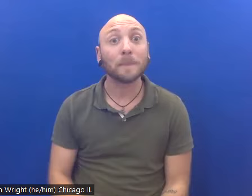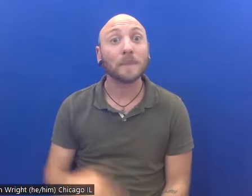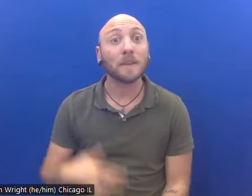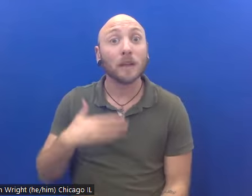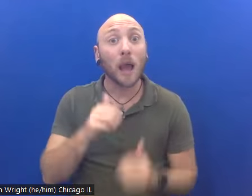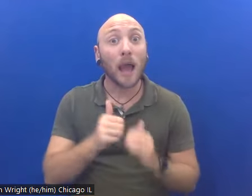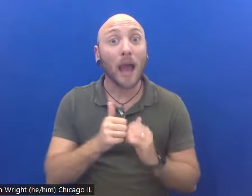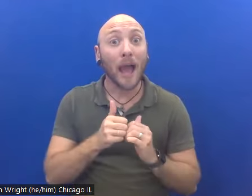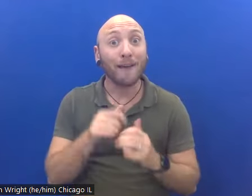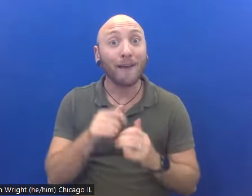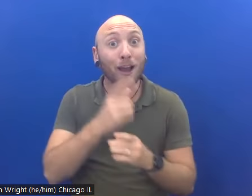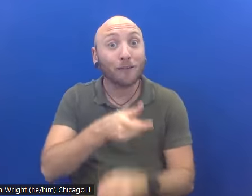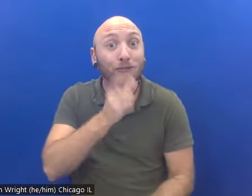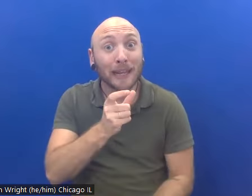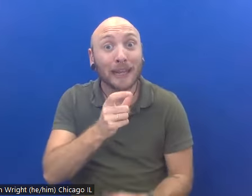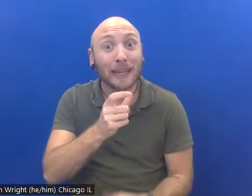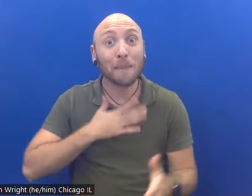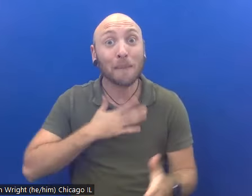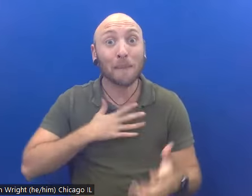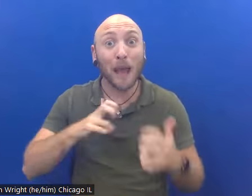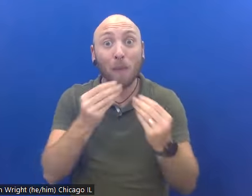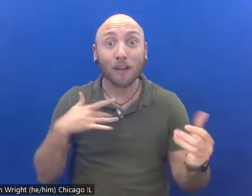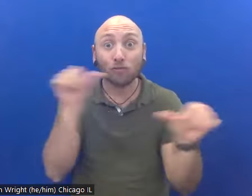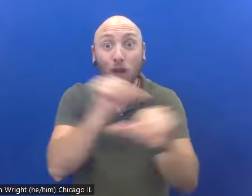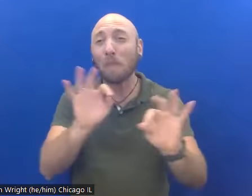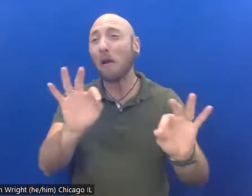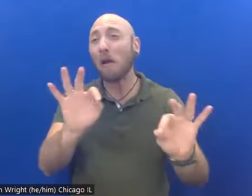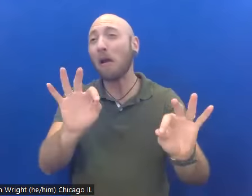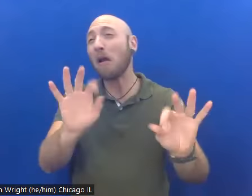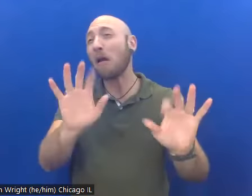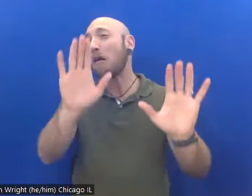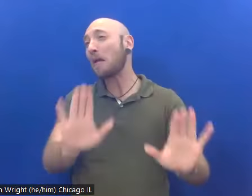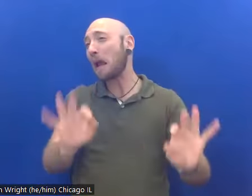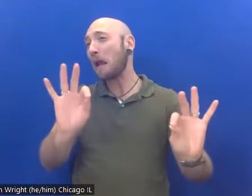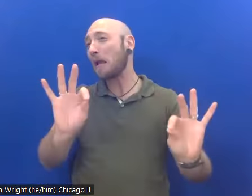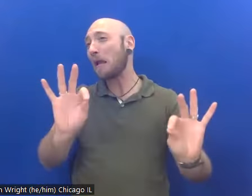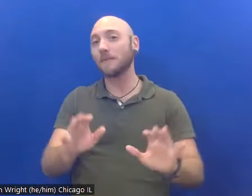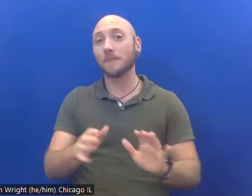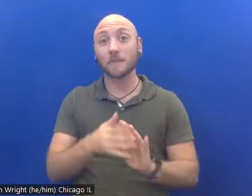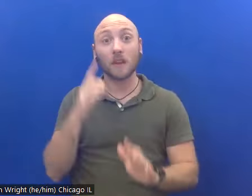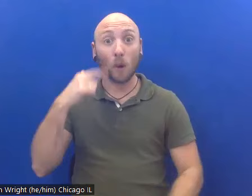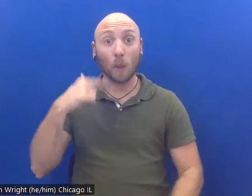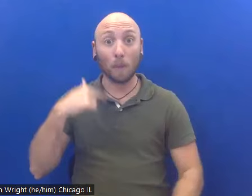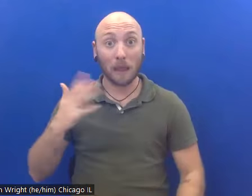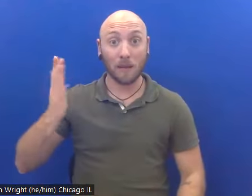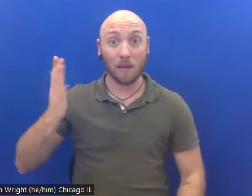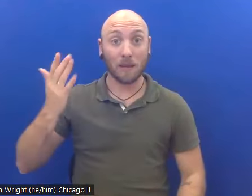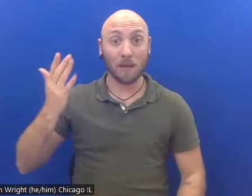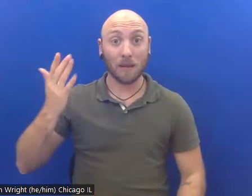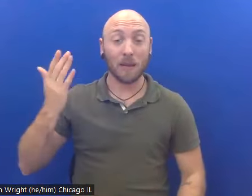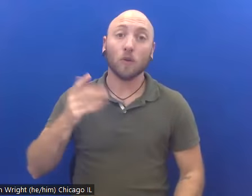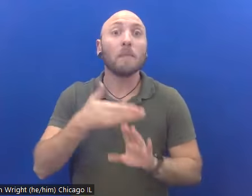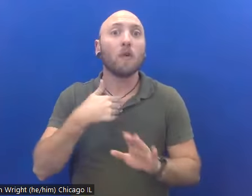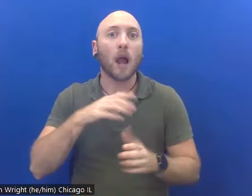that's not a problem anymore because now I'm drunk, and that's great. Right. And my idea of fun at the end of my drinking was I was literally watching the